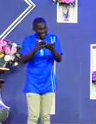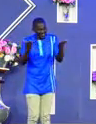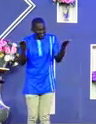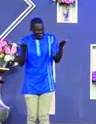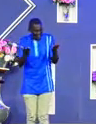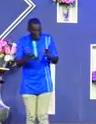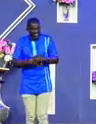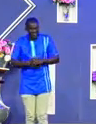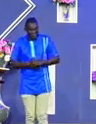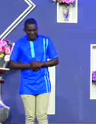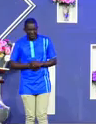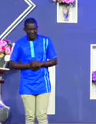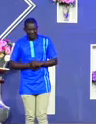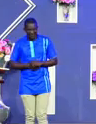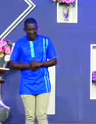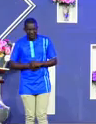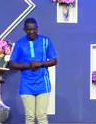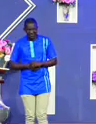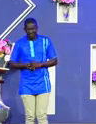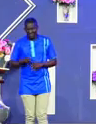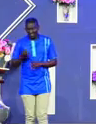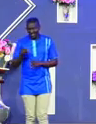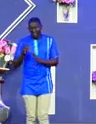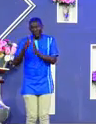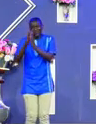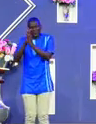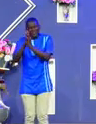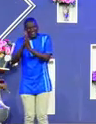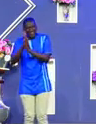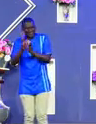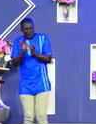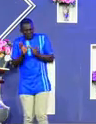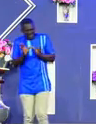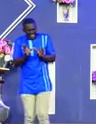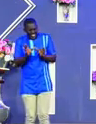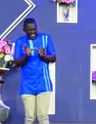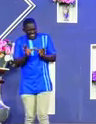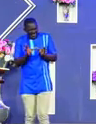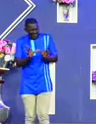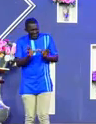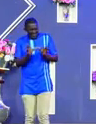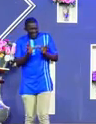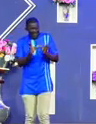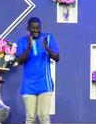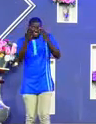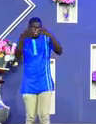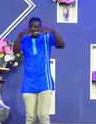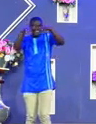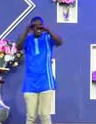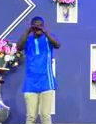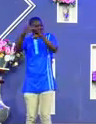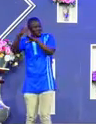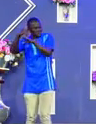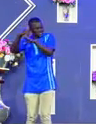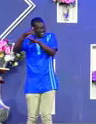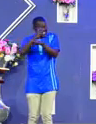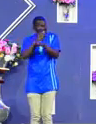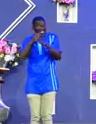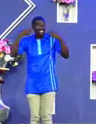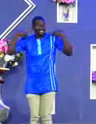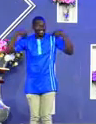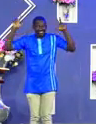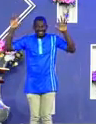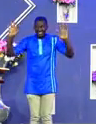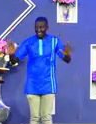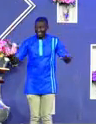came. Ne kuwaliriza eggulu. That this prayer forced heavens. Okuweereza malaika. To send an